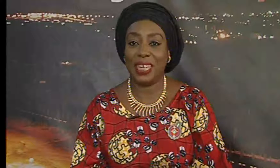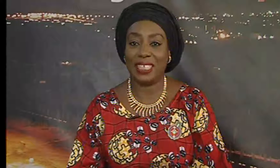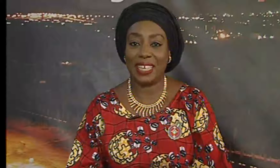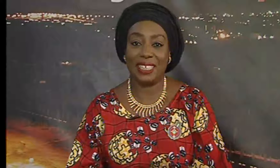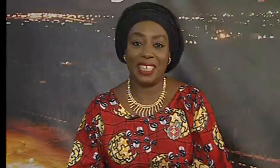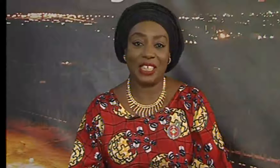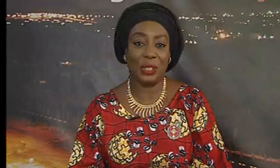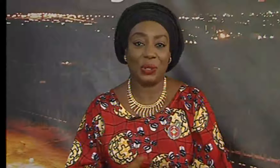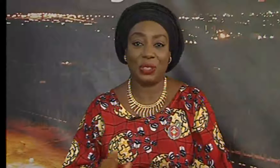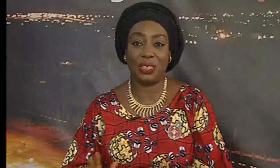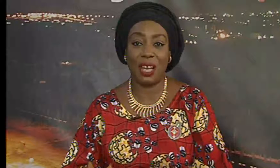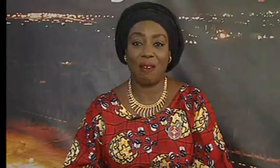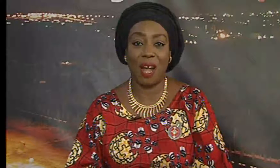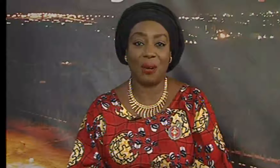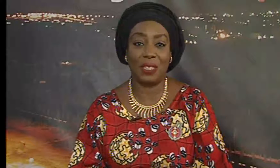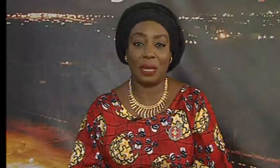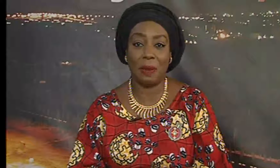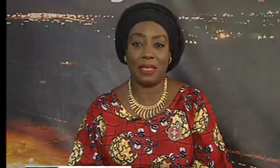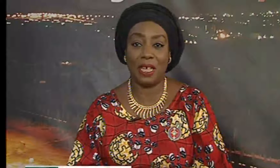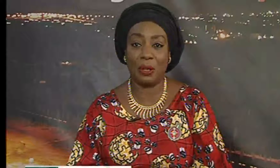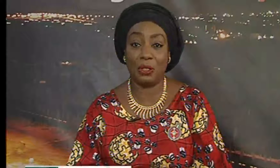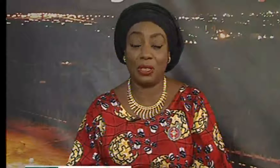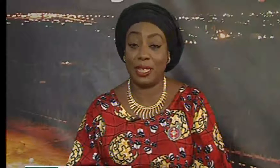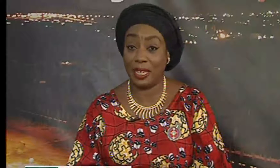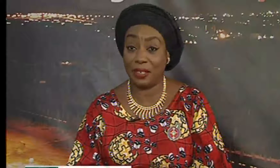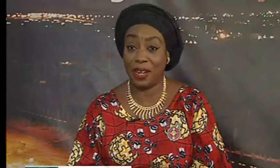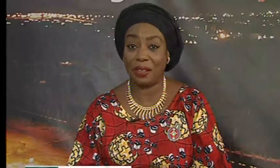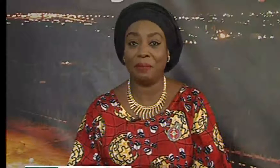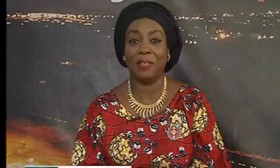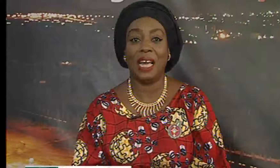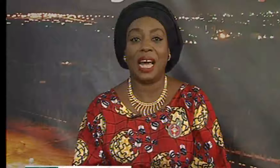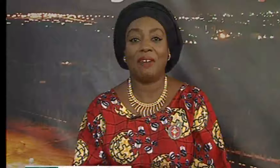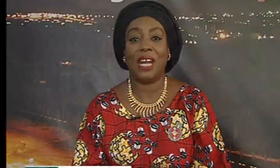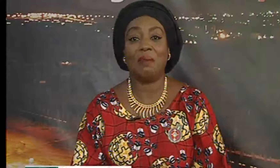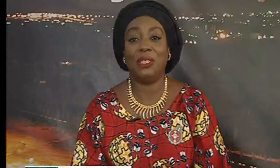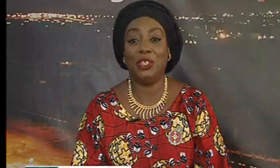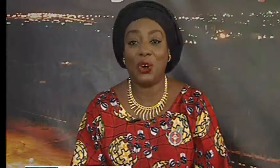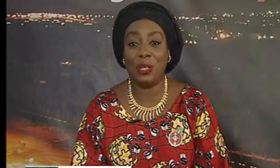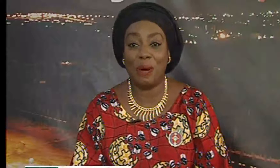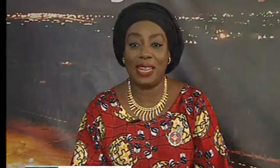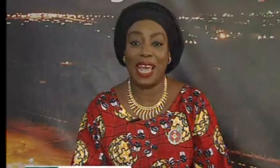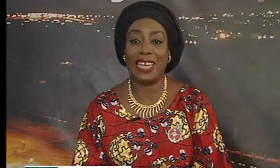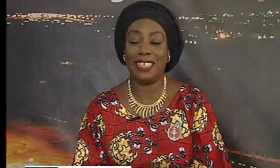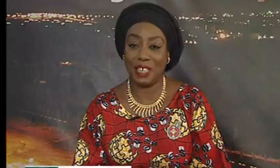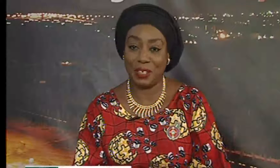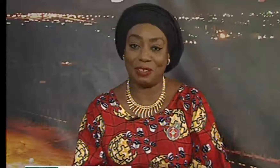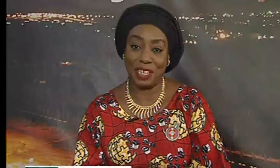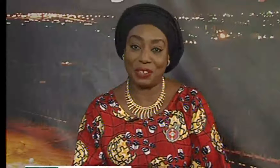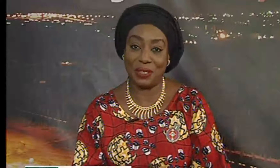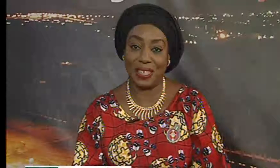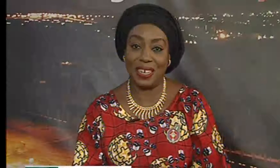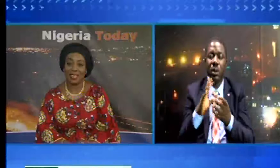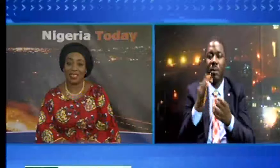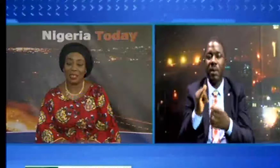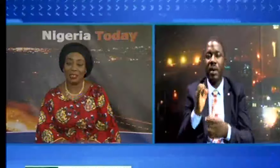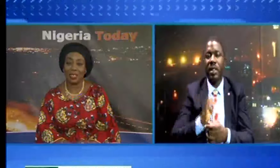To dissect the issues around disability inclusion in Nigeria, I've now been joined by the Executive